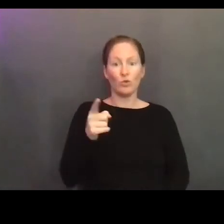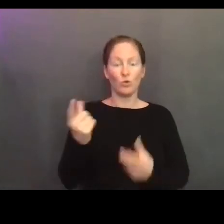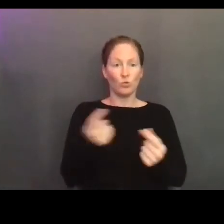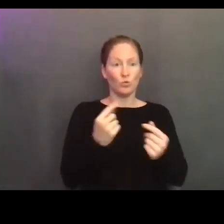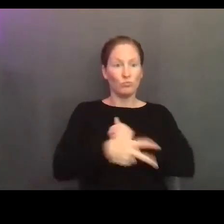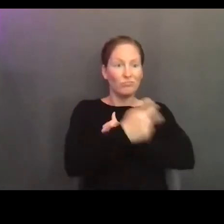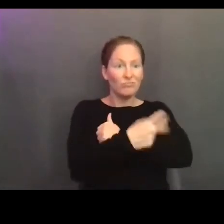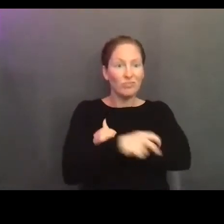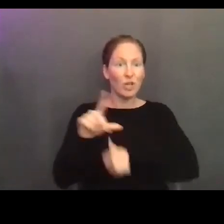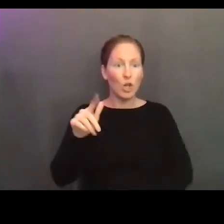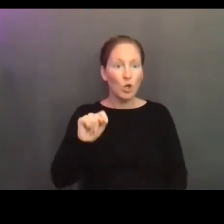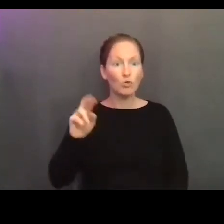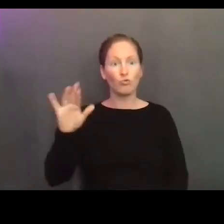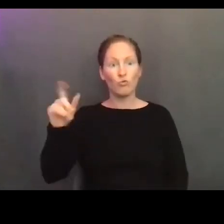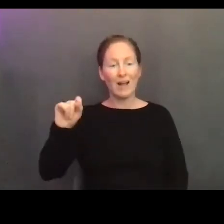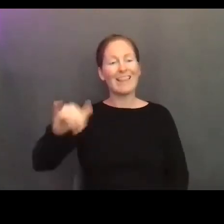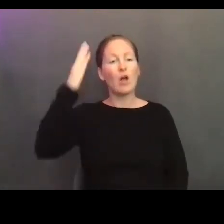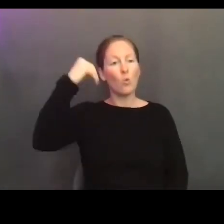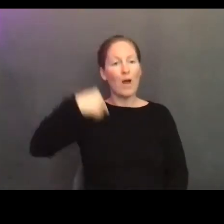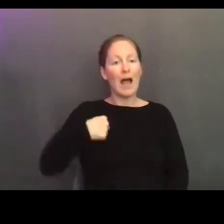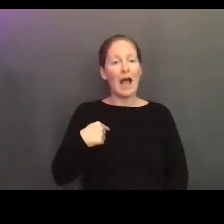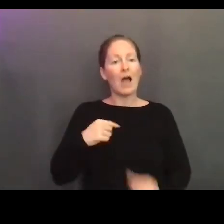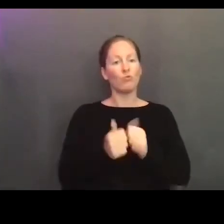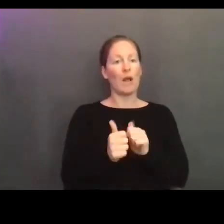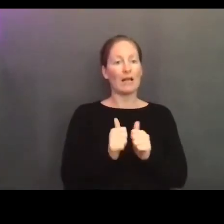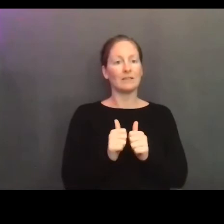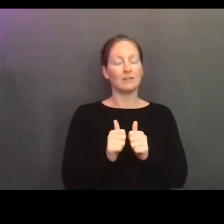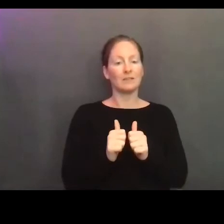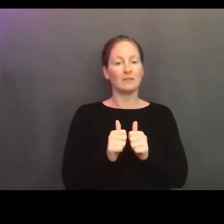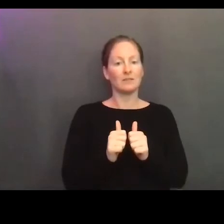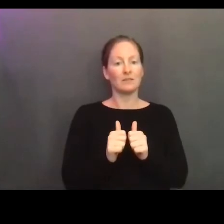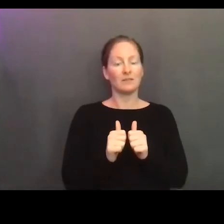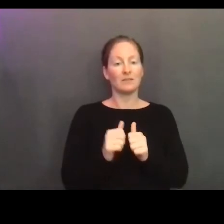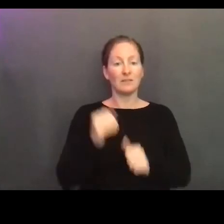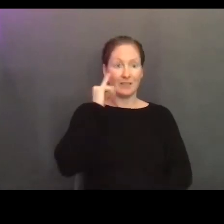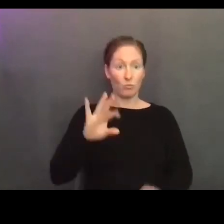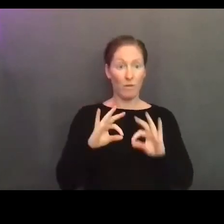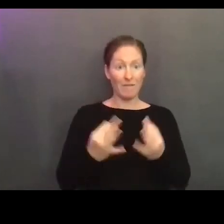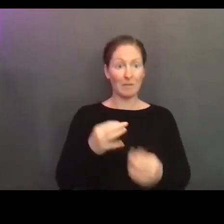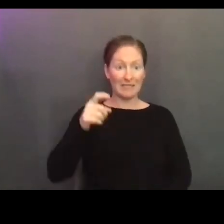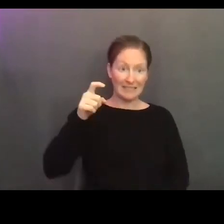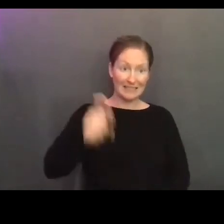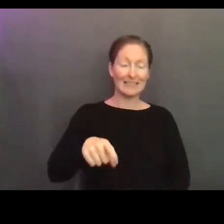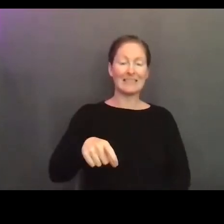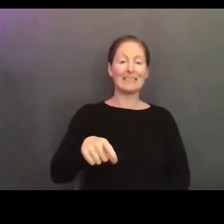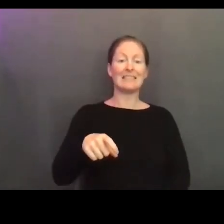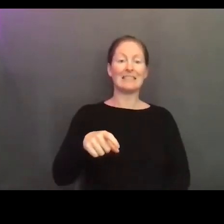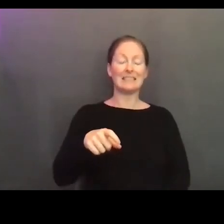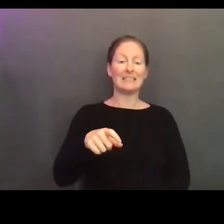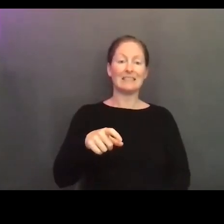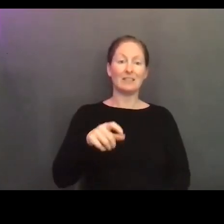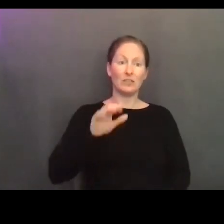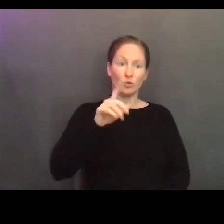reason I'm running for office. And that same thing is, if your family needs your elected official to give you the